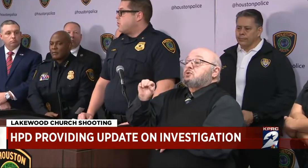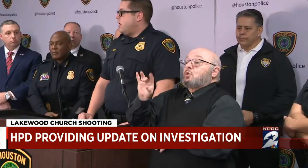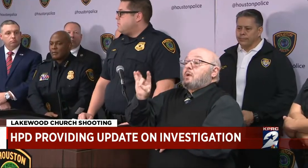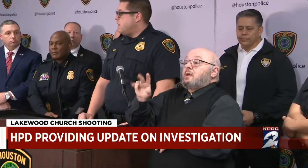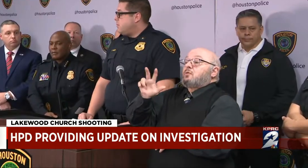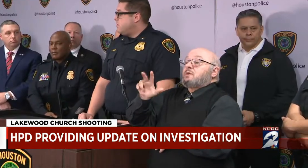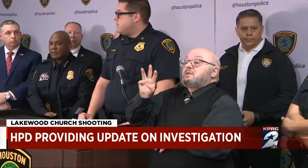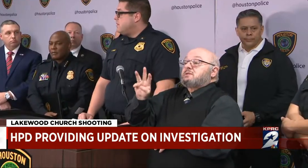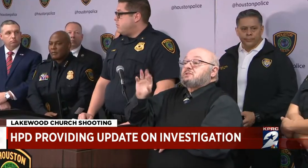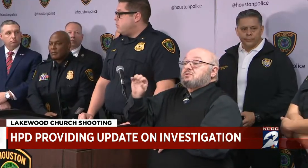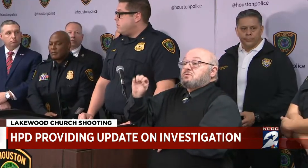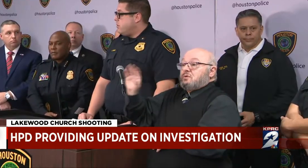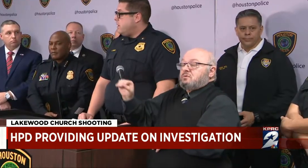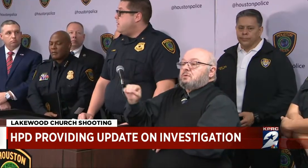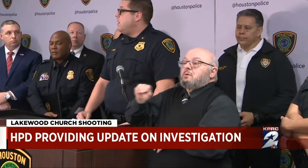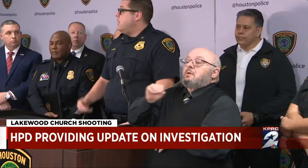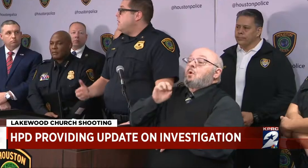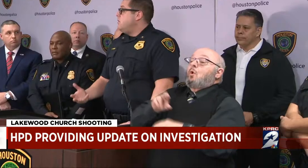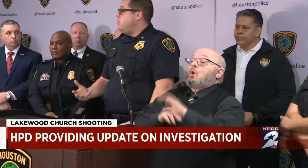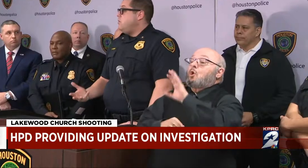713-308-3600, or Crime Stoppers at